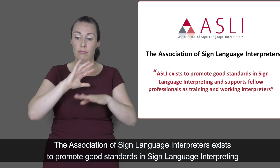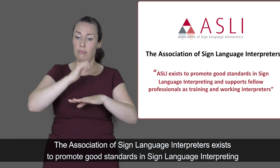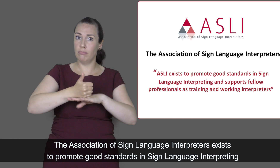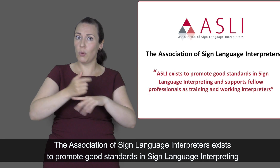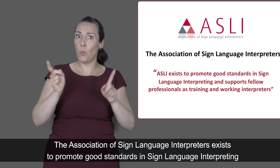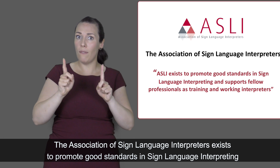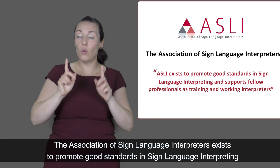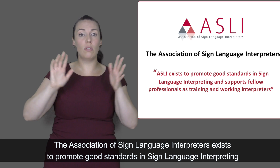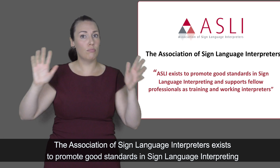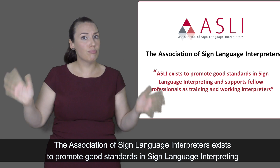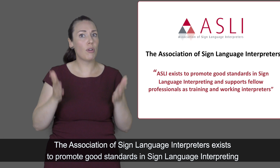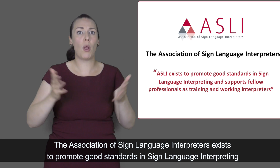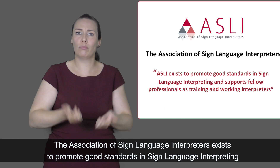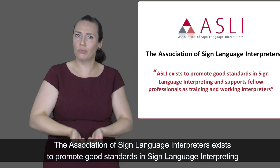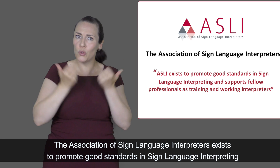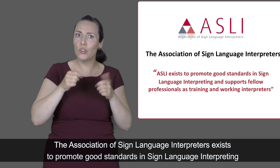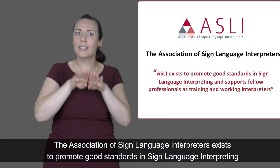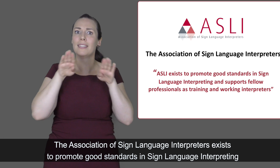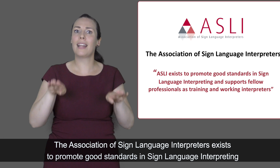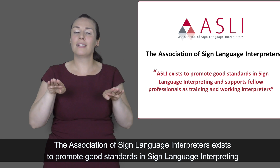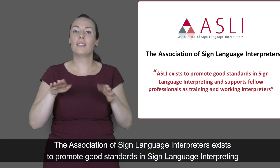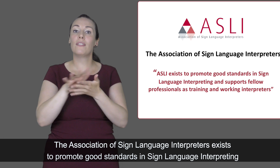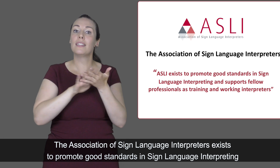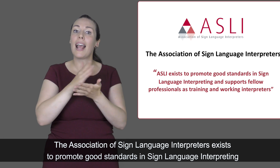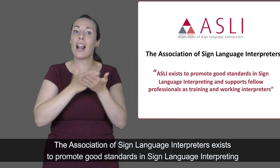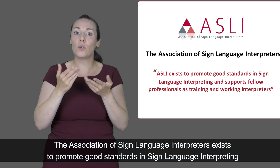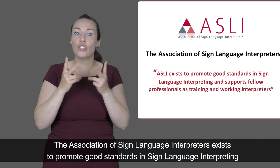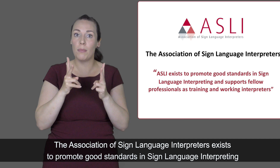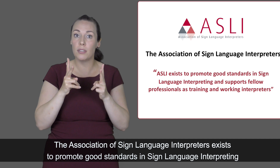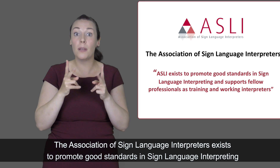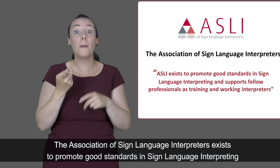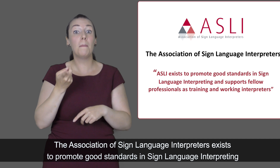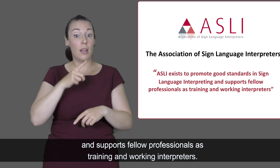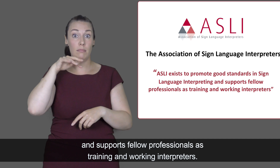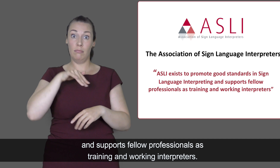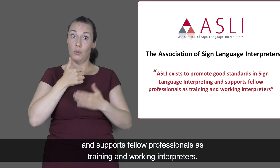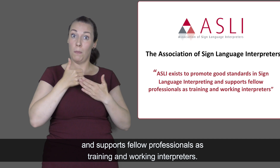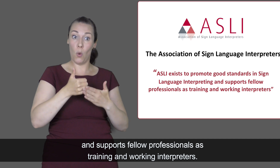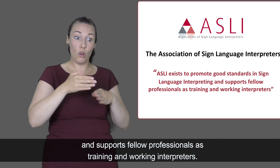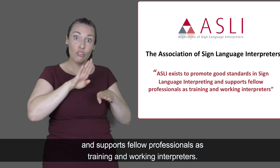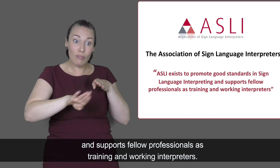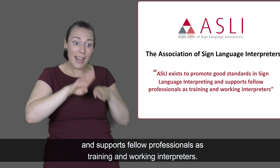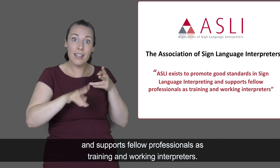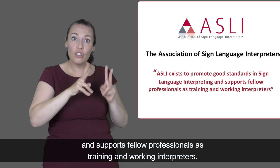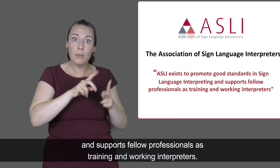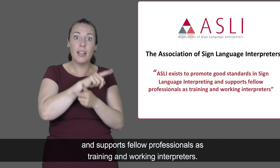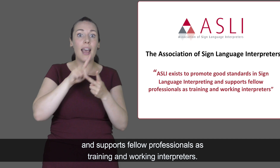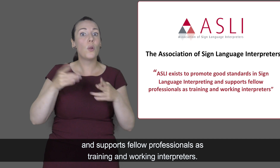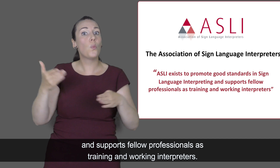The Association of Sign Language Interpreters exists to promote good standards in sign language interpreting and supports fellow professionals